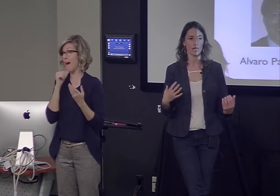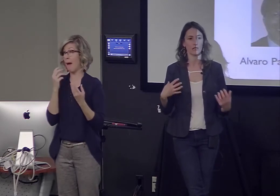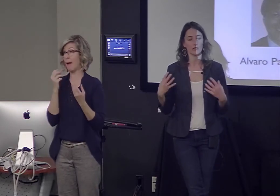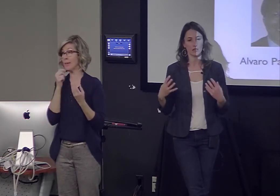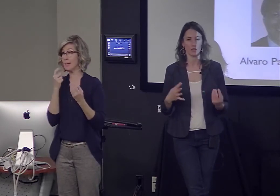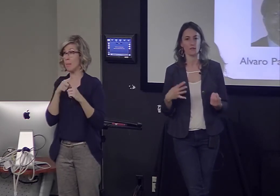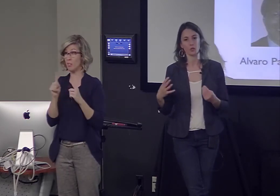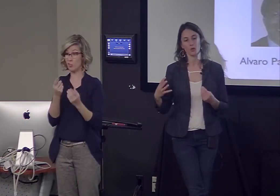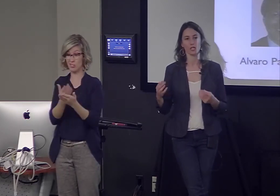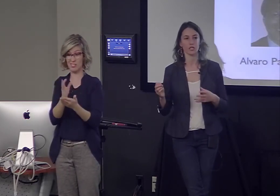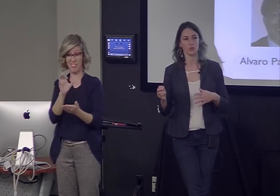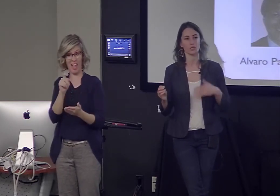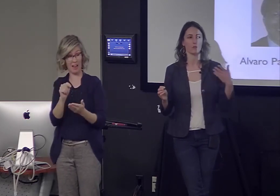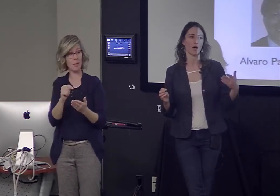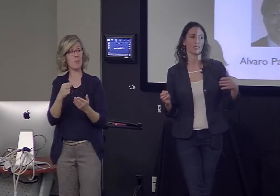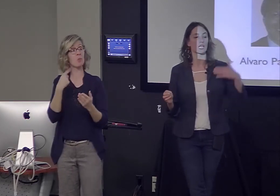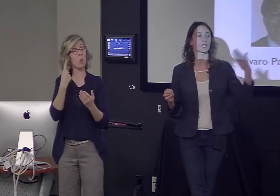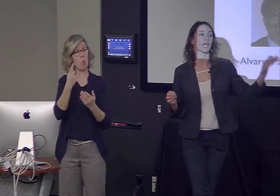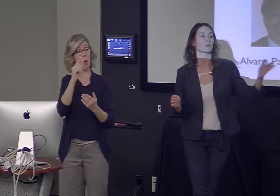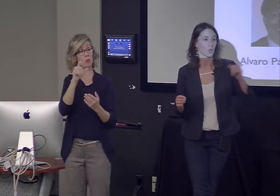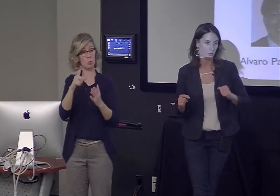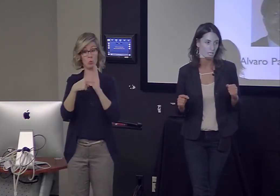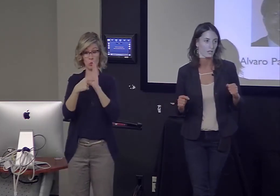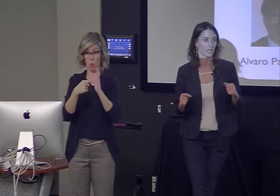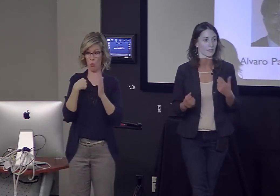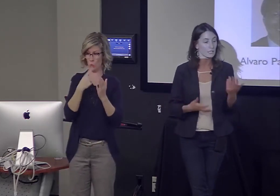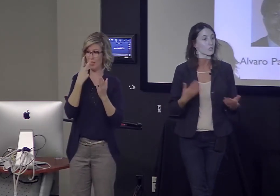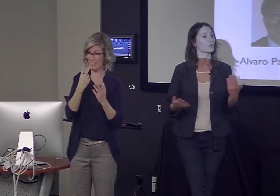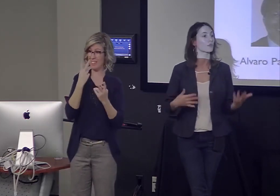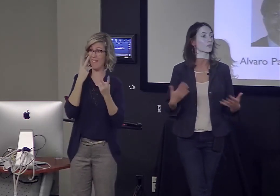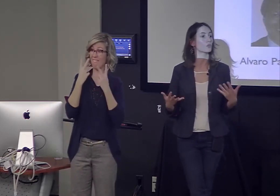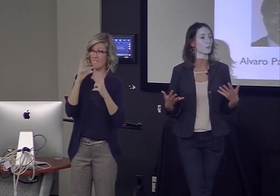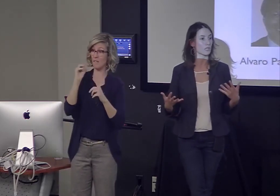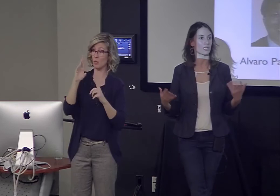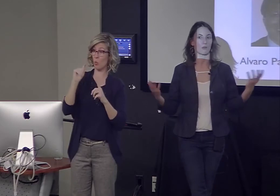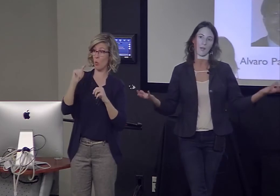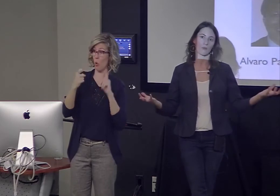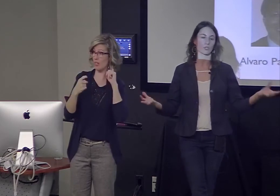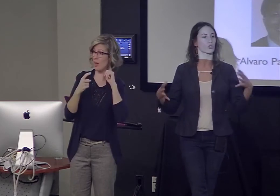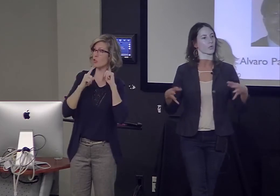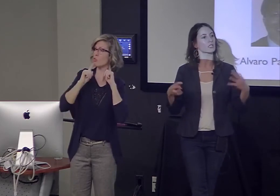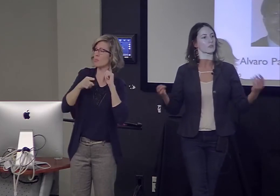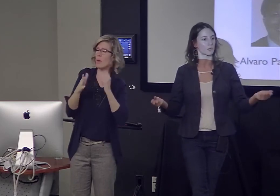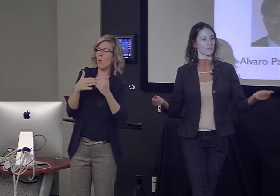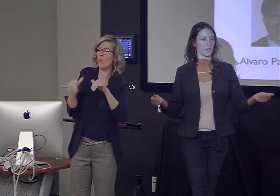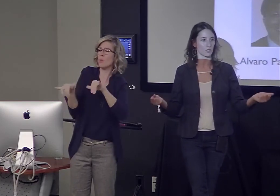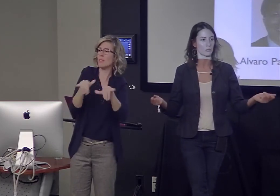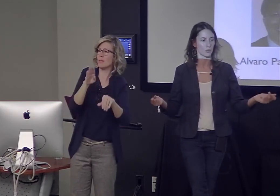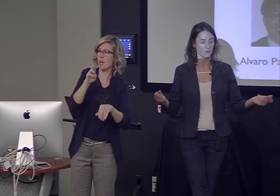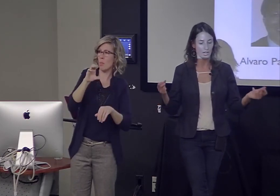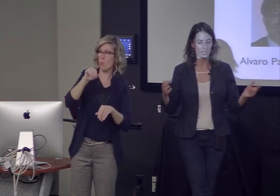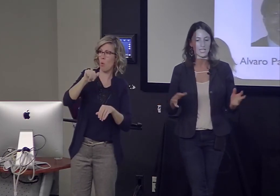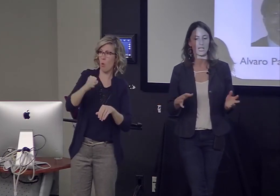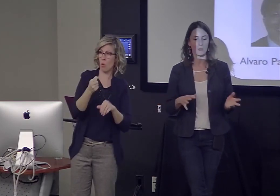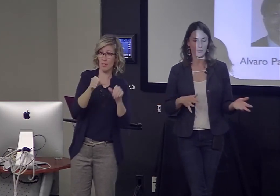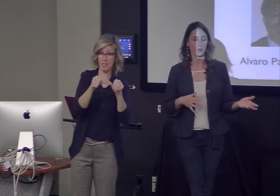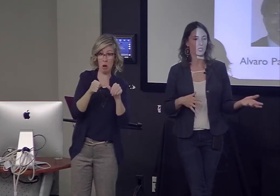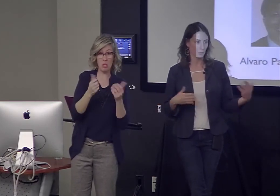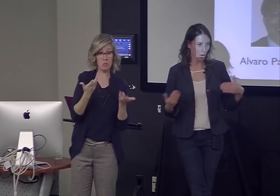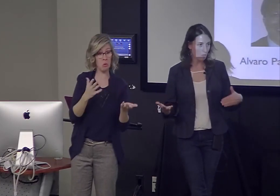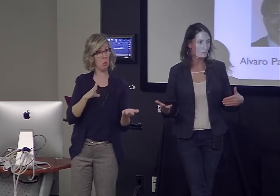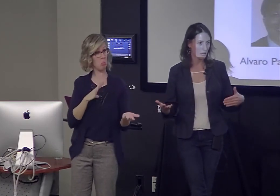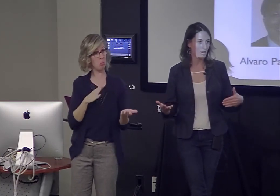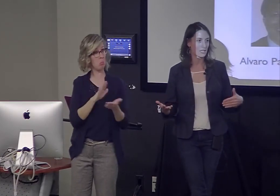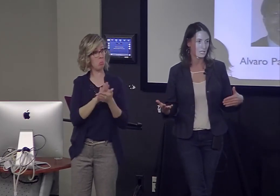using is saying, look, the visual cortex is responding like Broca's area. And that's a useful tool to say, wow, it's showing a similar functional profile. But of